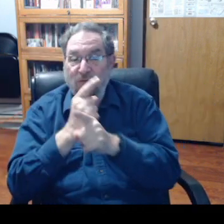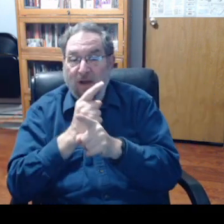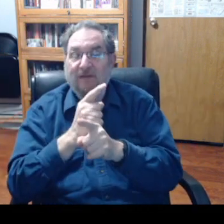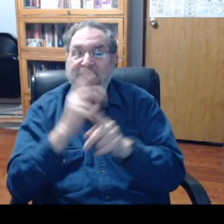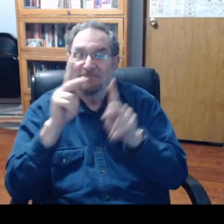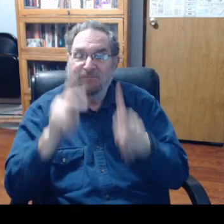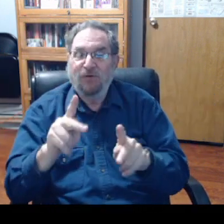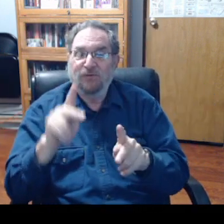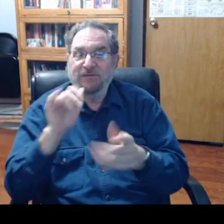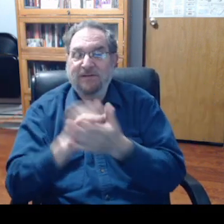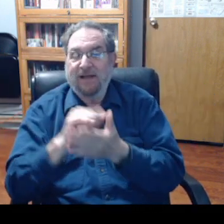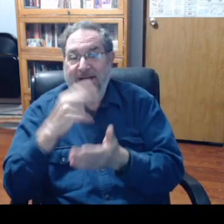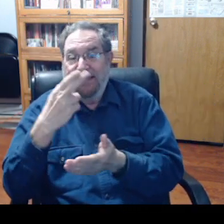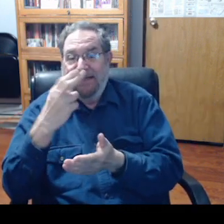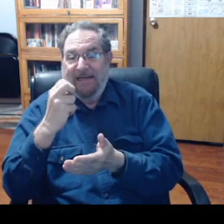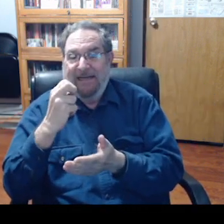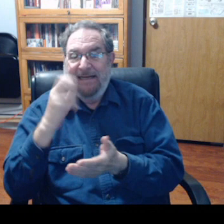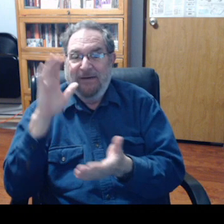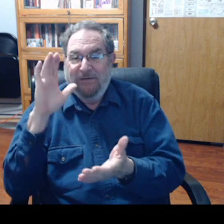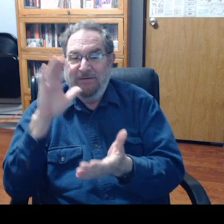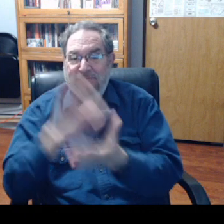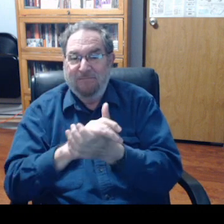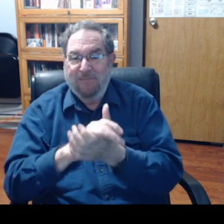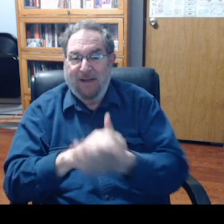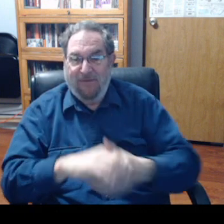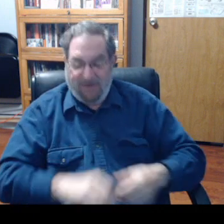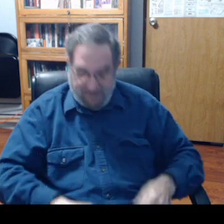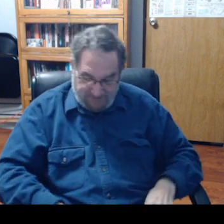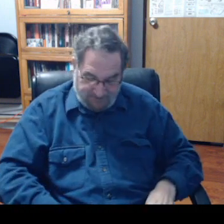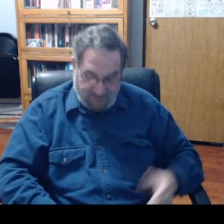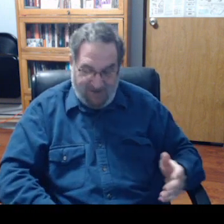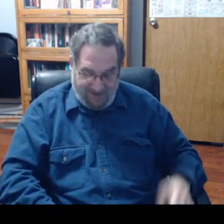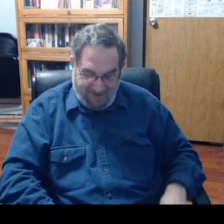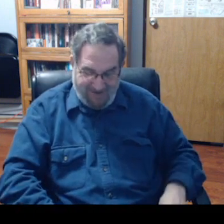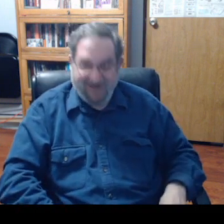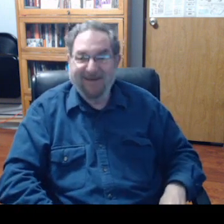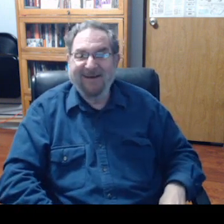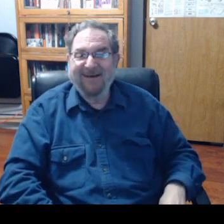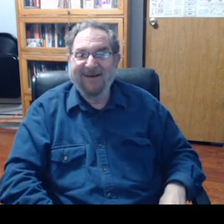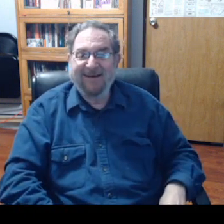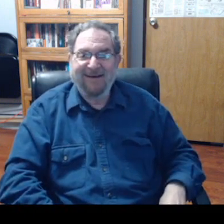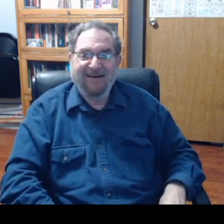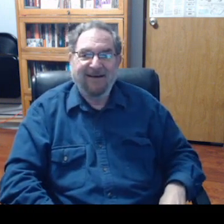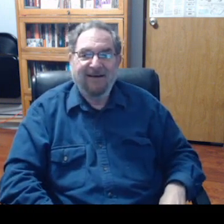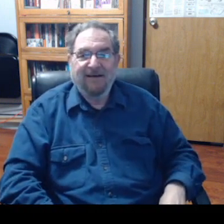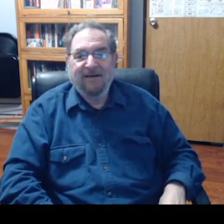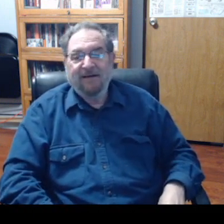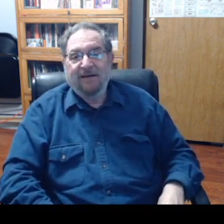the right person that he is marrying.